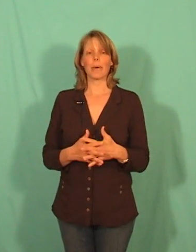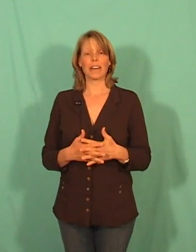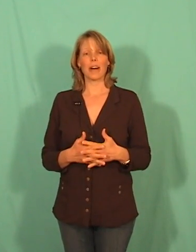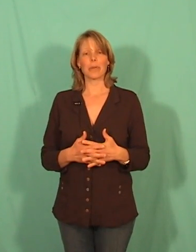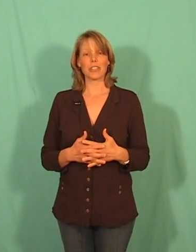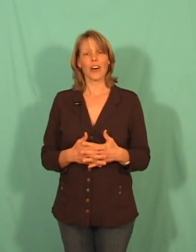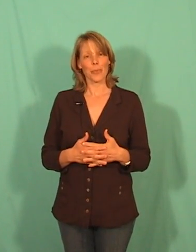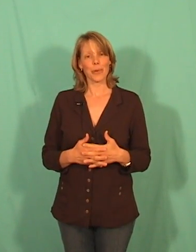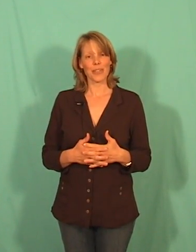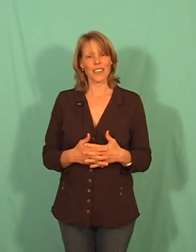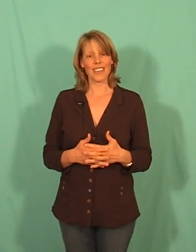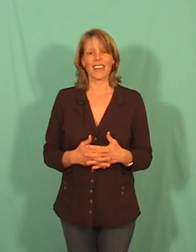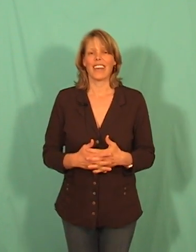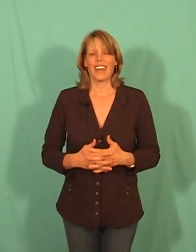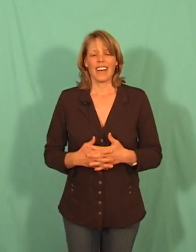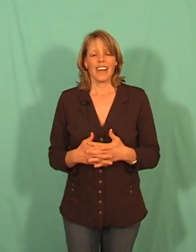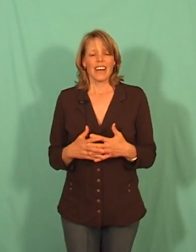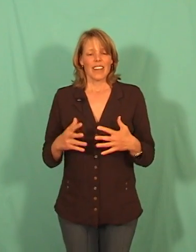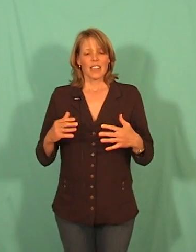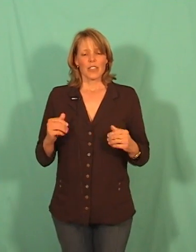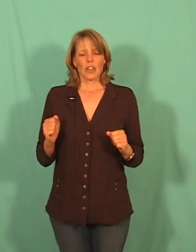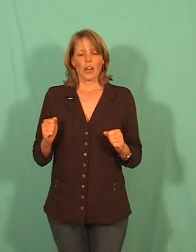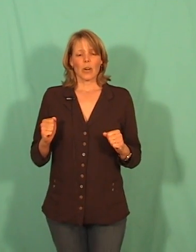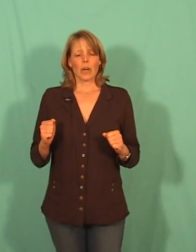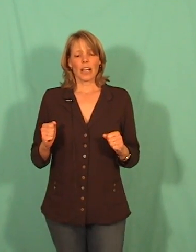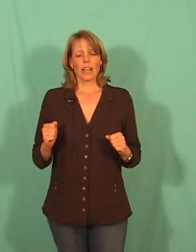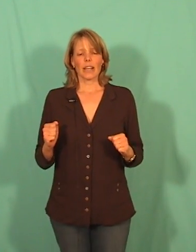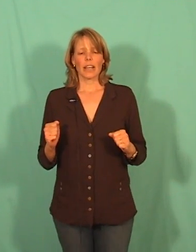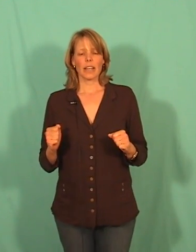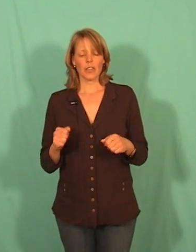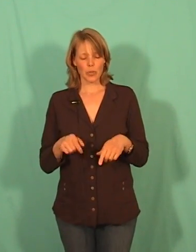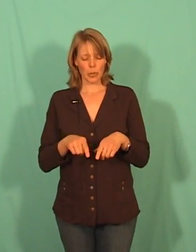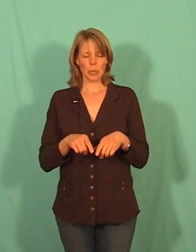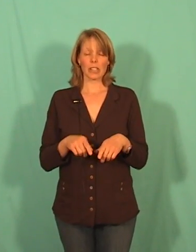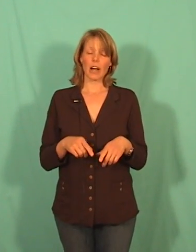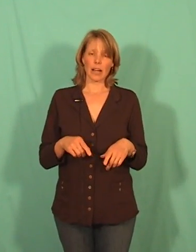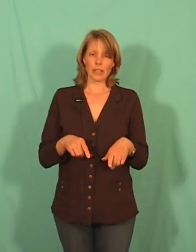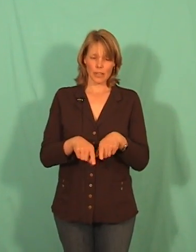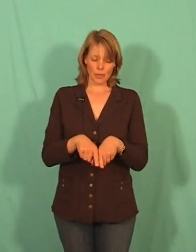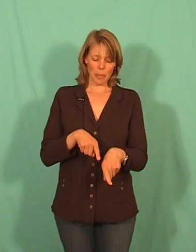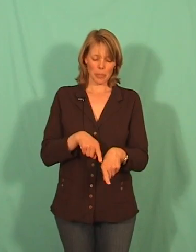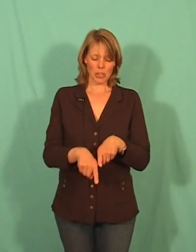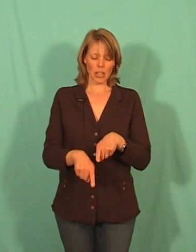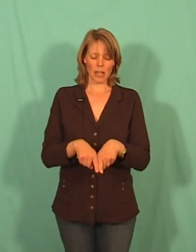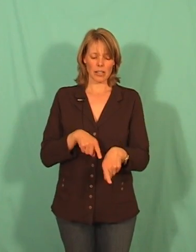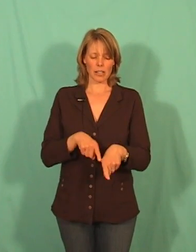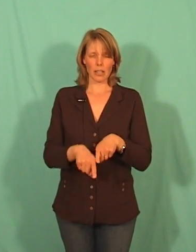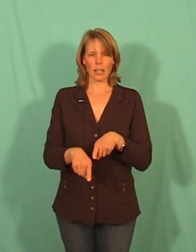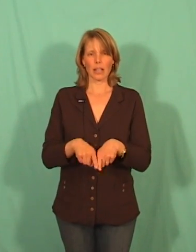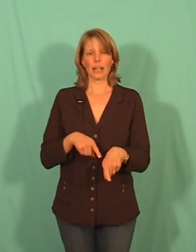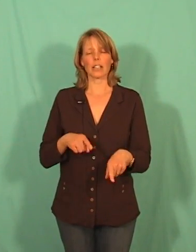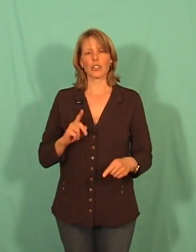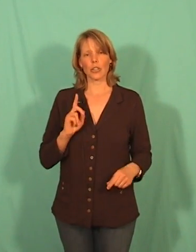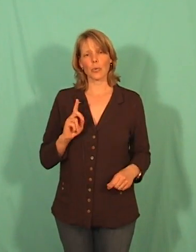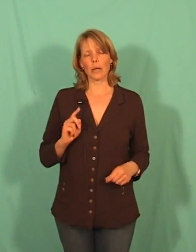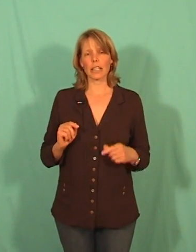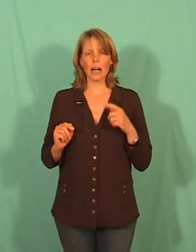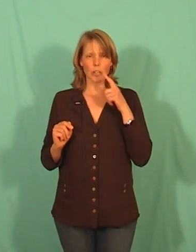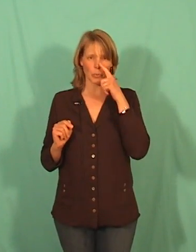now, a big song person. So here's one with socks. Remember socks. And I'm going to show you one color. We'll be